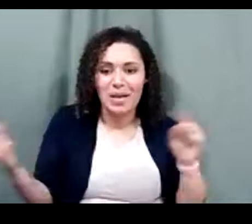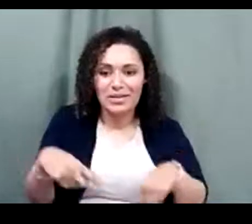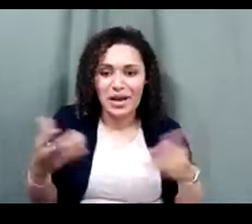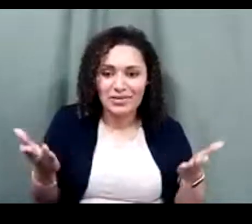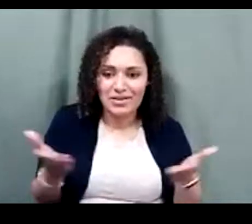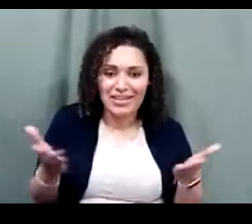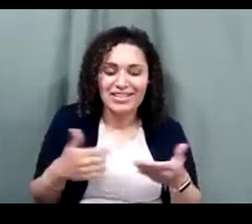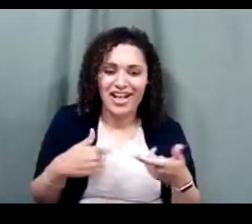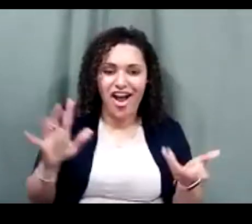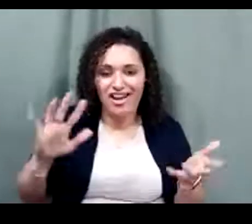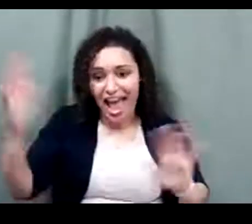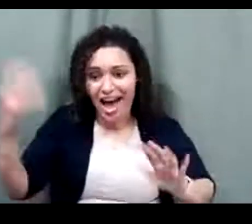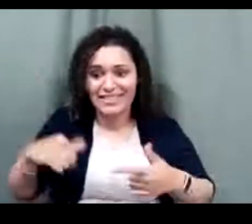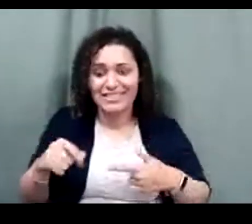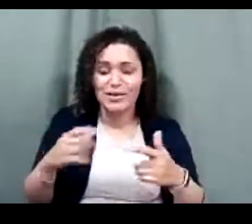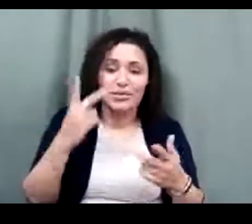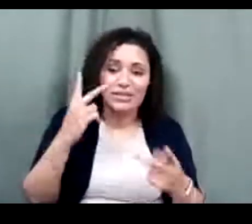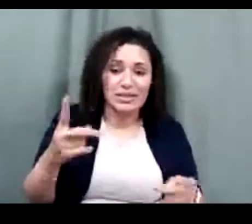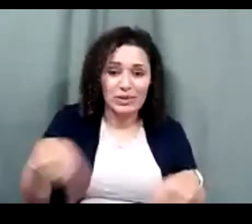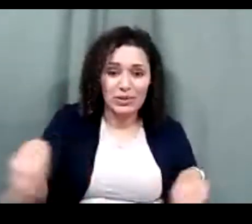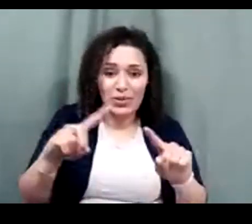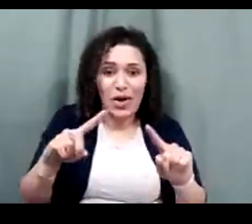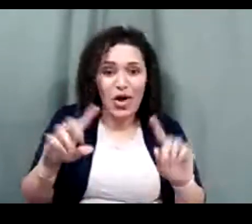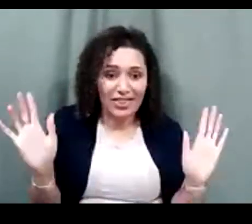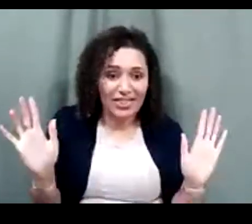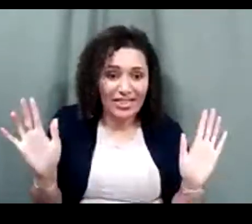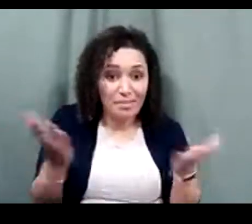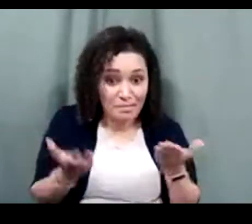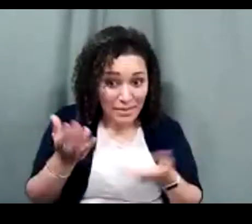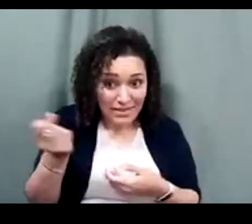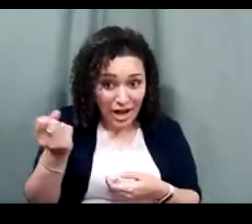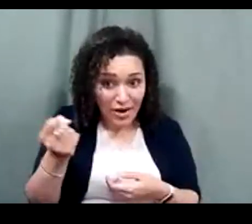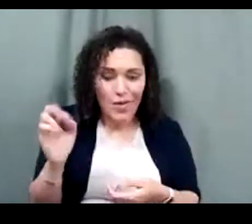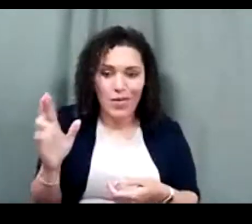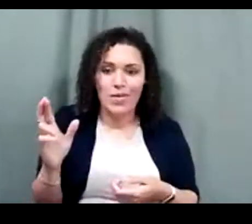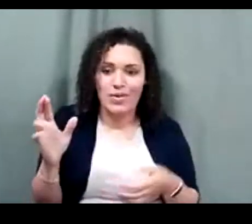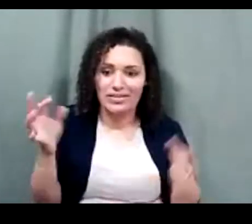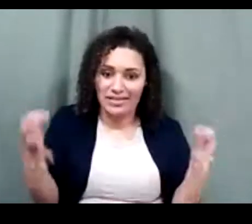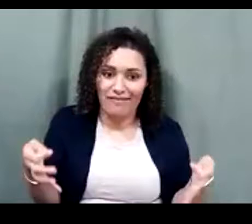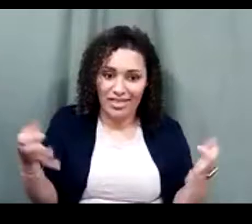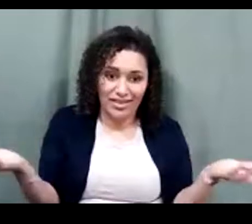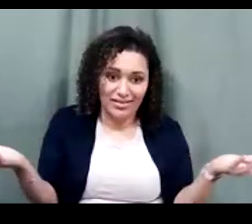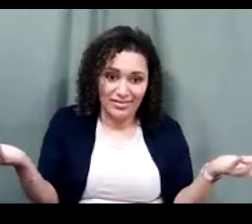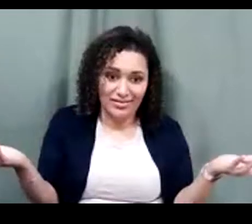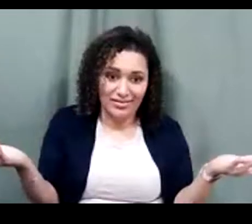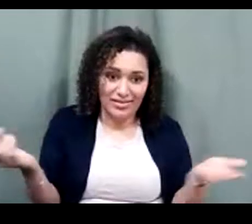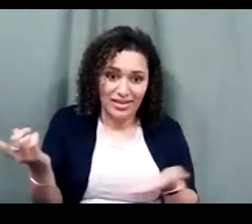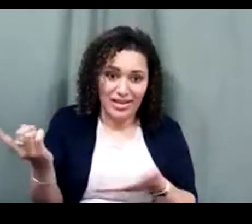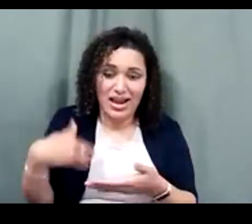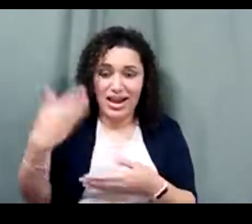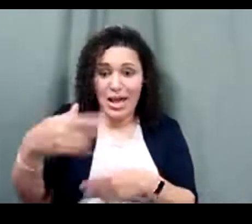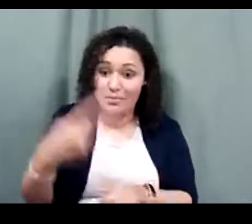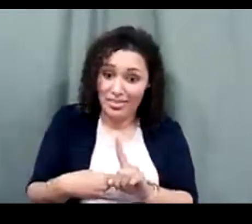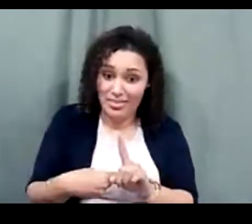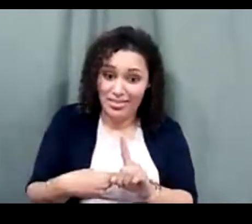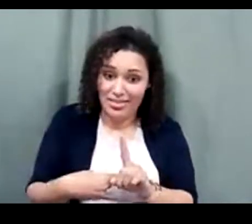in our chaos, and we'll see you. Maybe Saturday or definitely next month. Yes, month. All